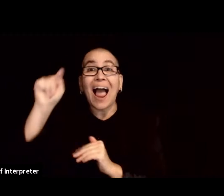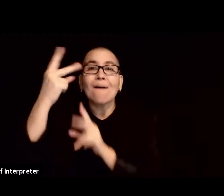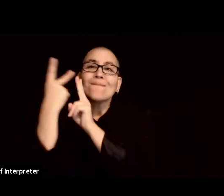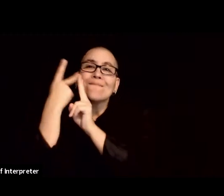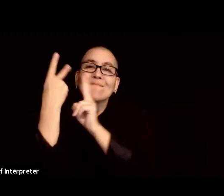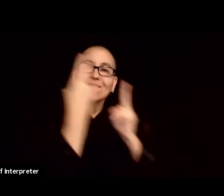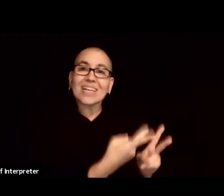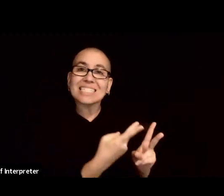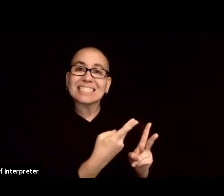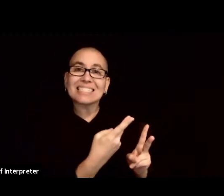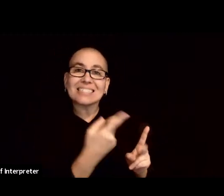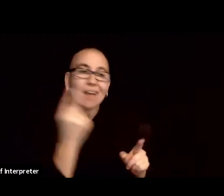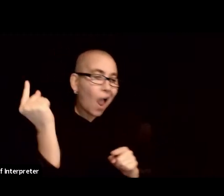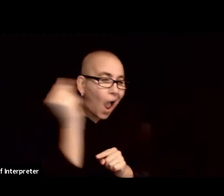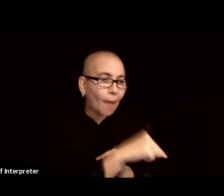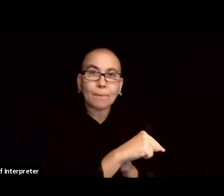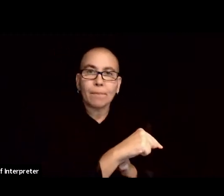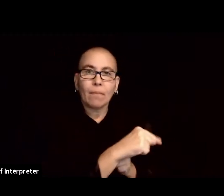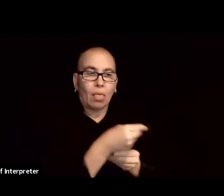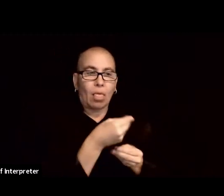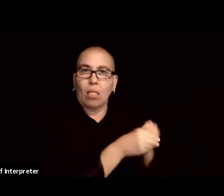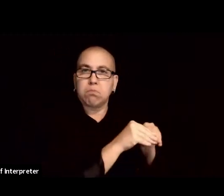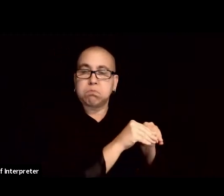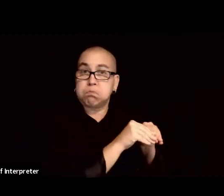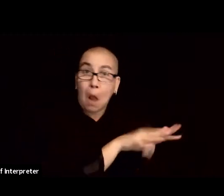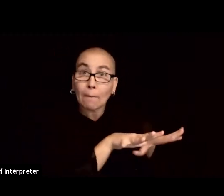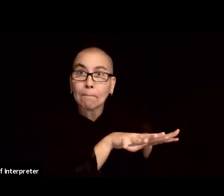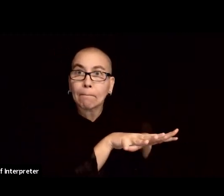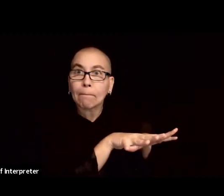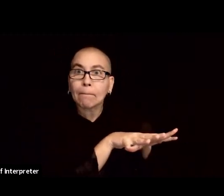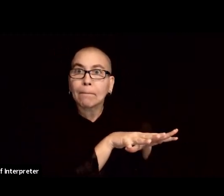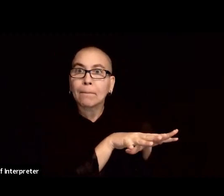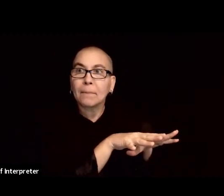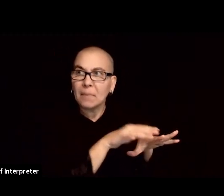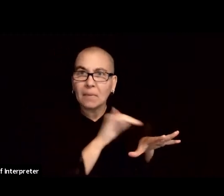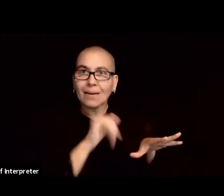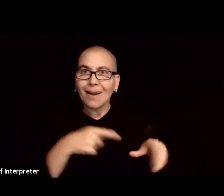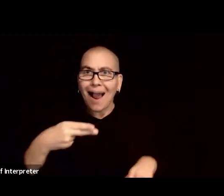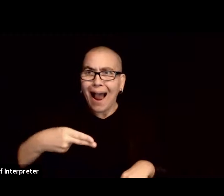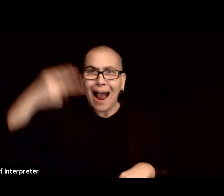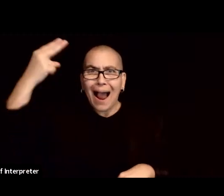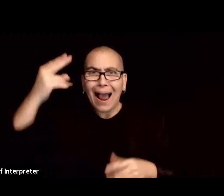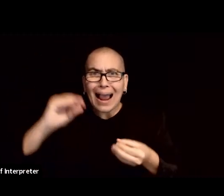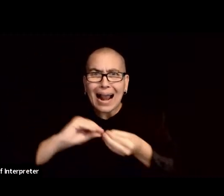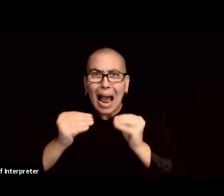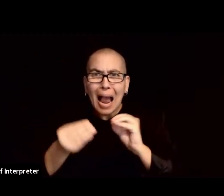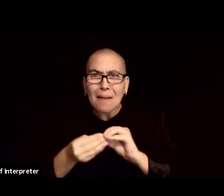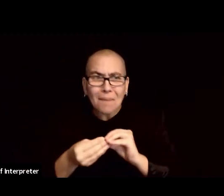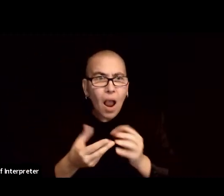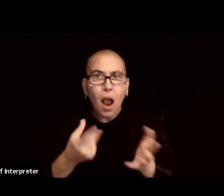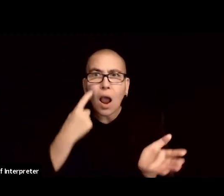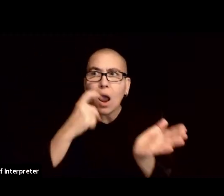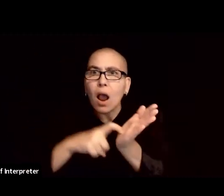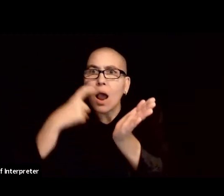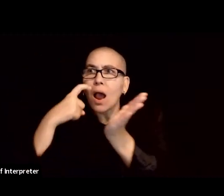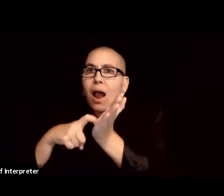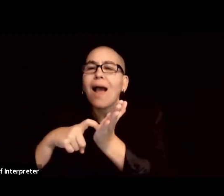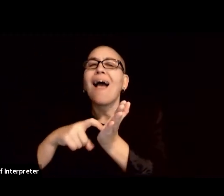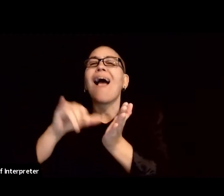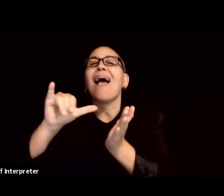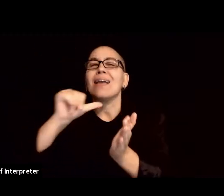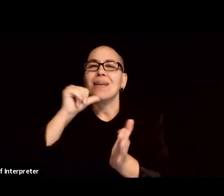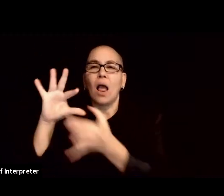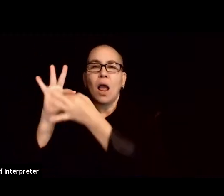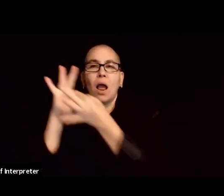these high numbers of cases that we're seeing cannot be attributed to a particular event to say, oh, well, you know